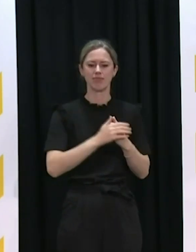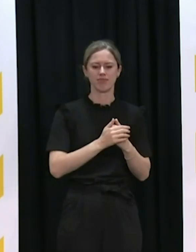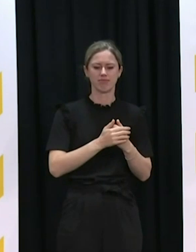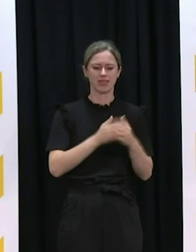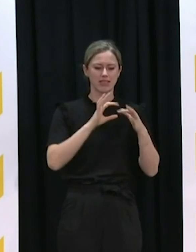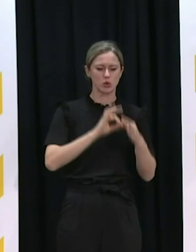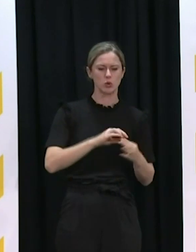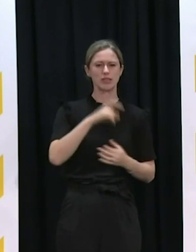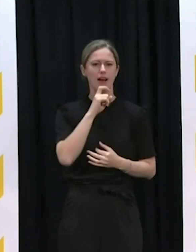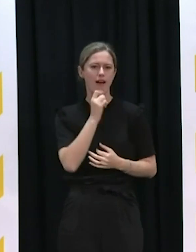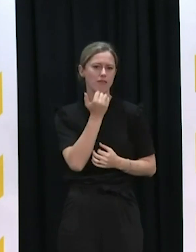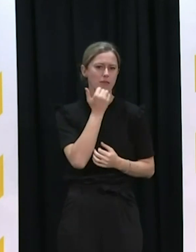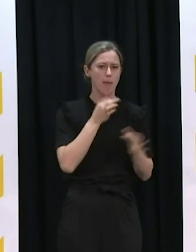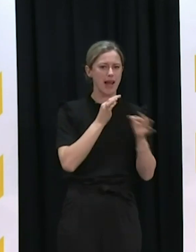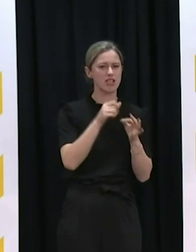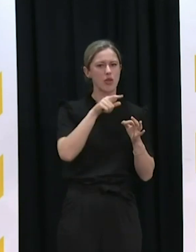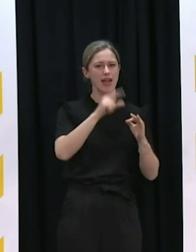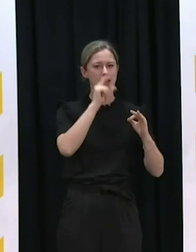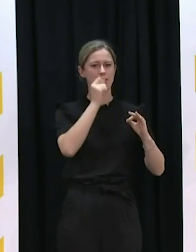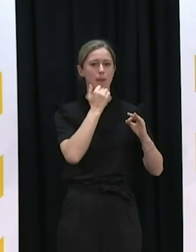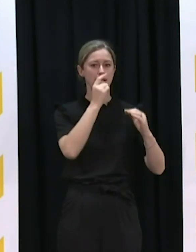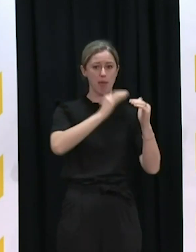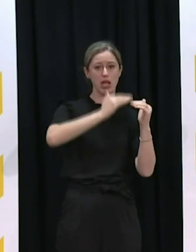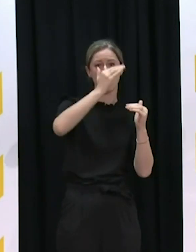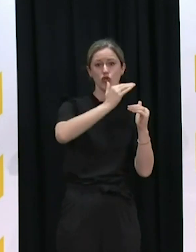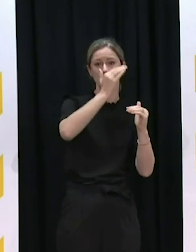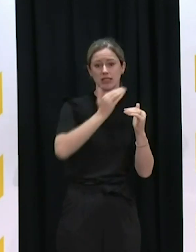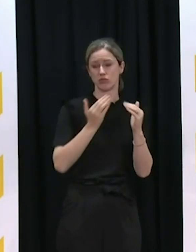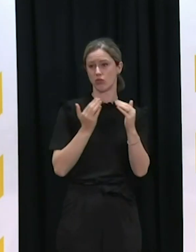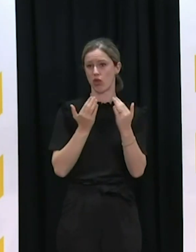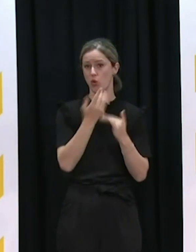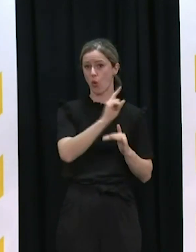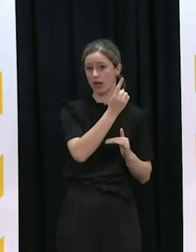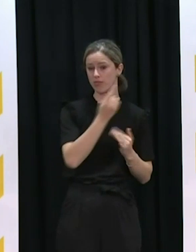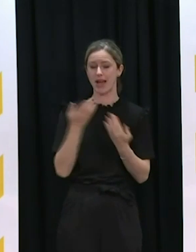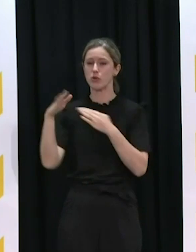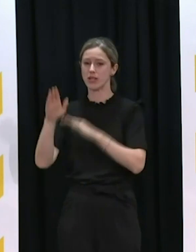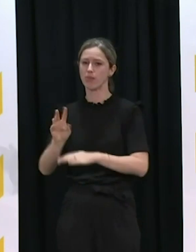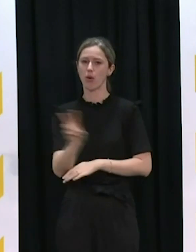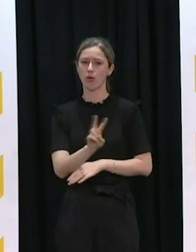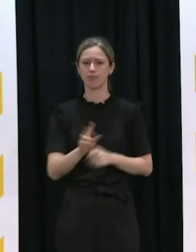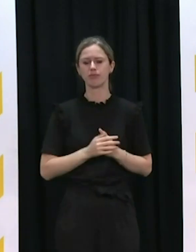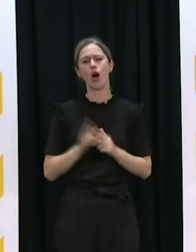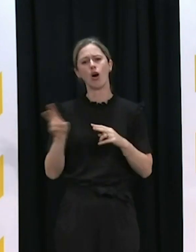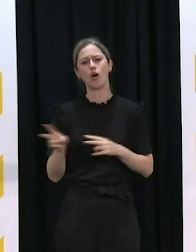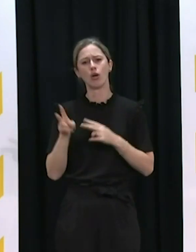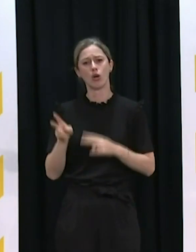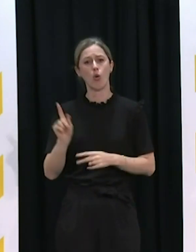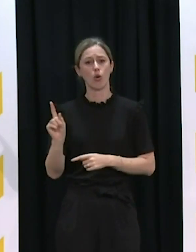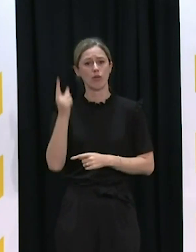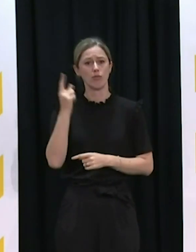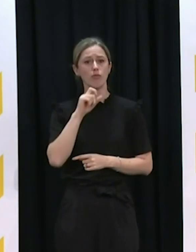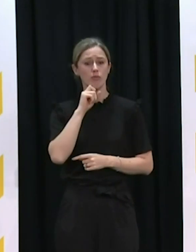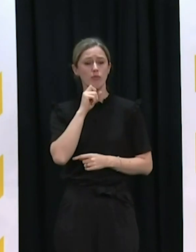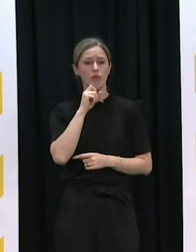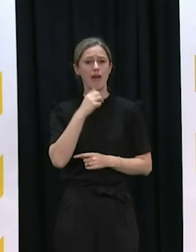staffing, and so those numbers can be increased both in Auckland and around the country. It's important to know the hospitals in Auckland will have